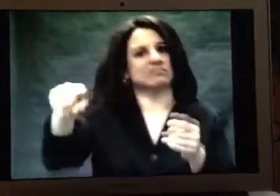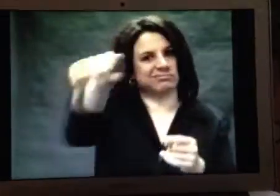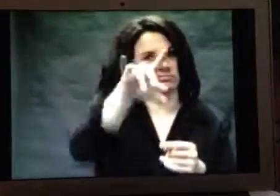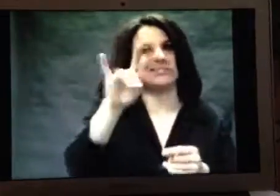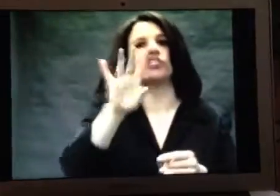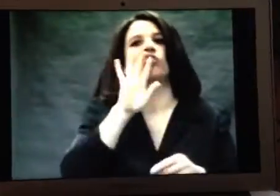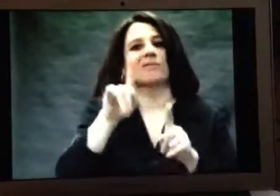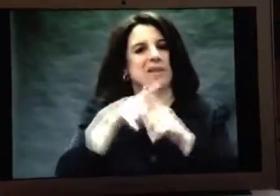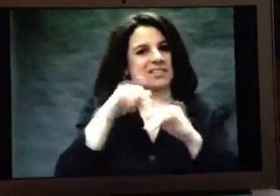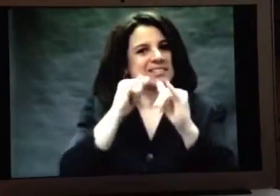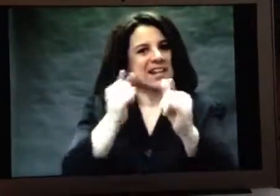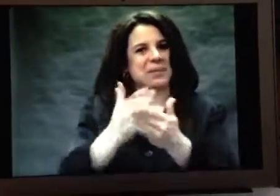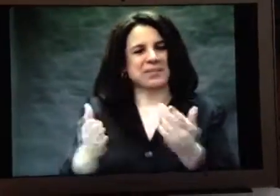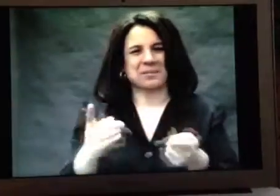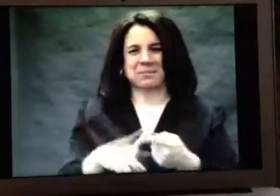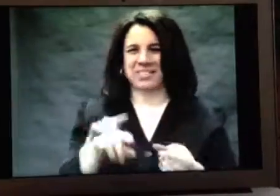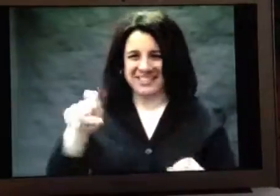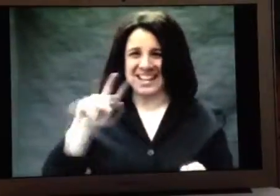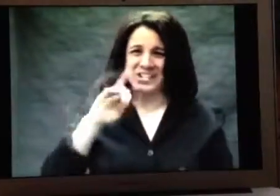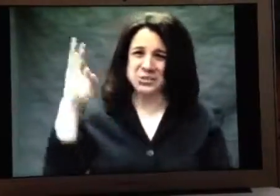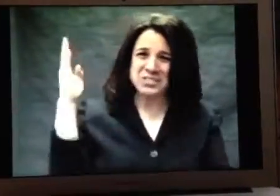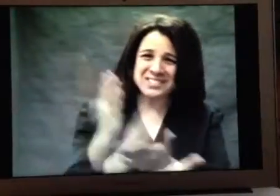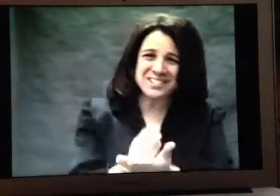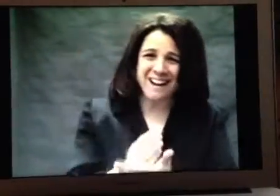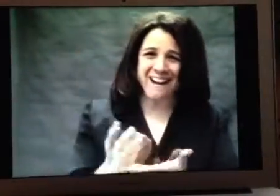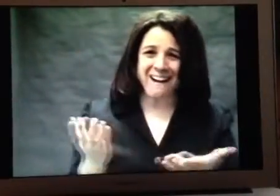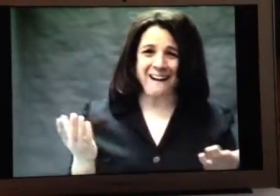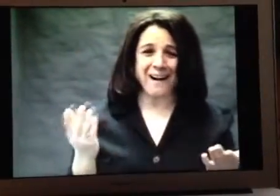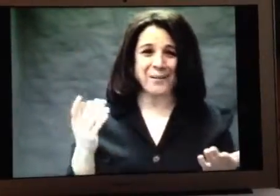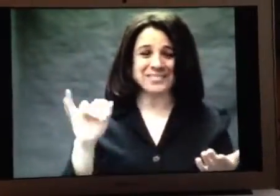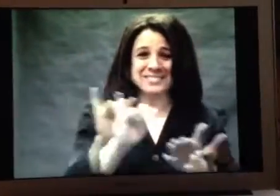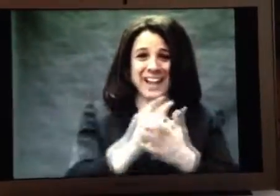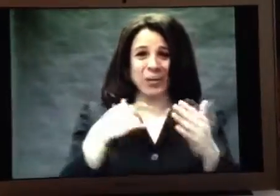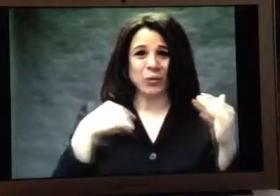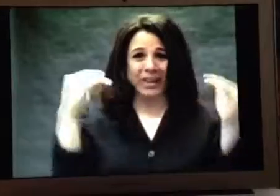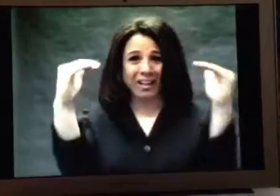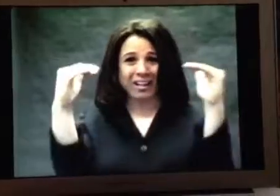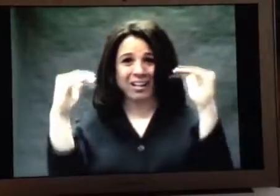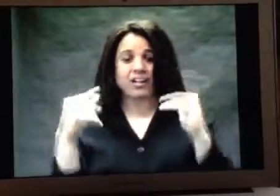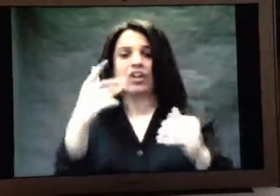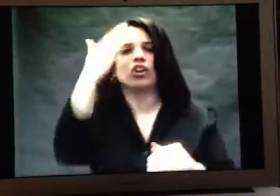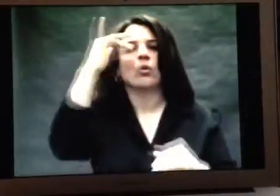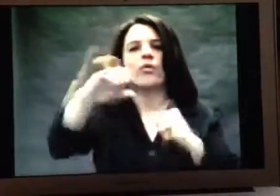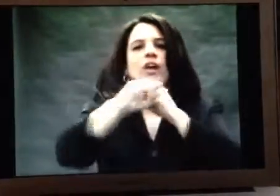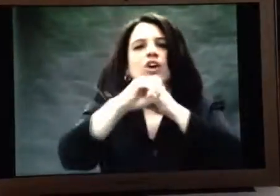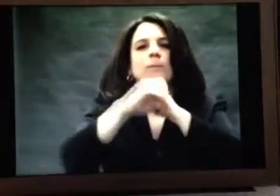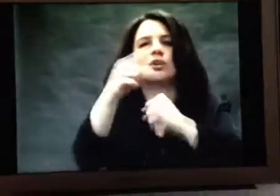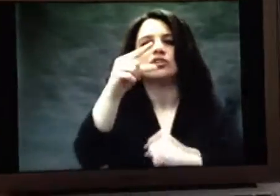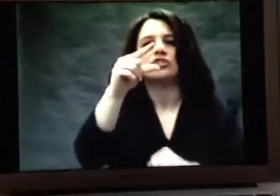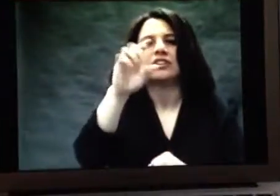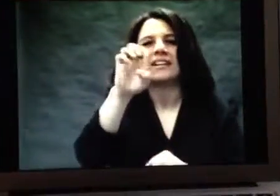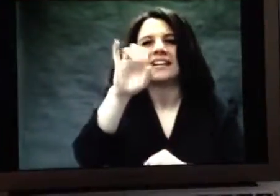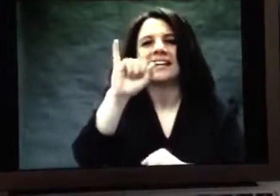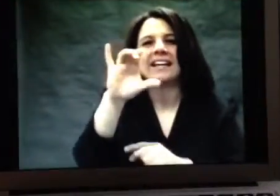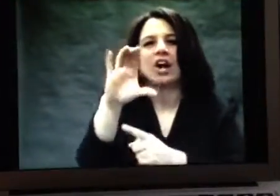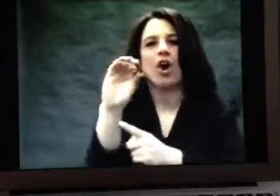was like, "Okay, I know the airplane's big, but really, can you just stop? And you're treating me like I'm not